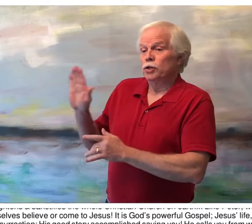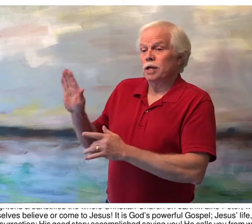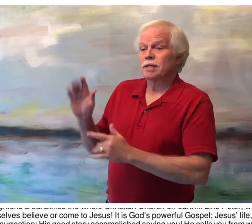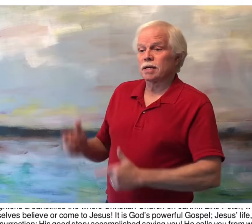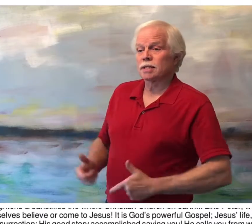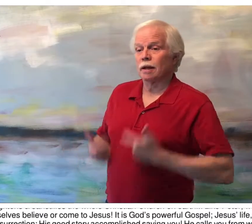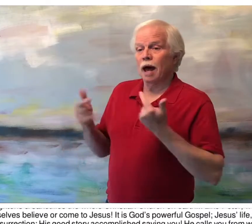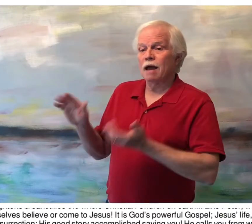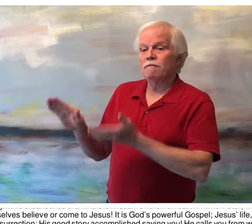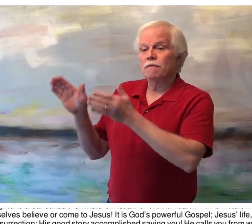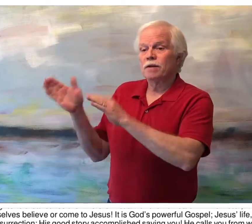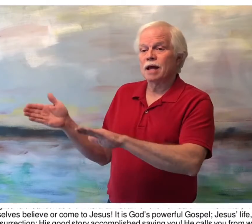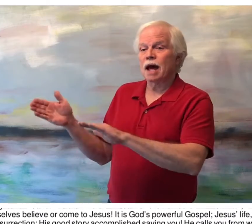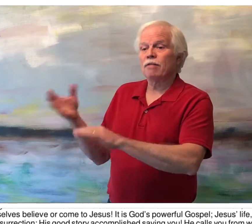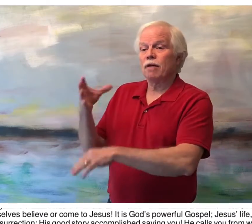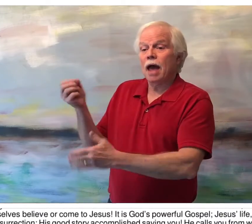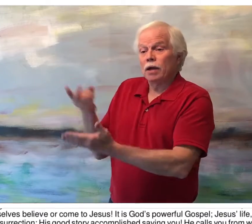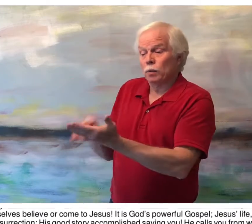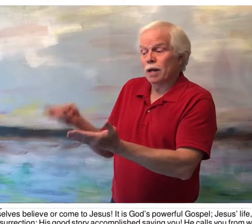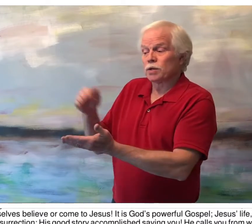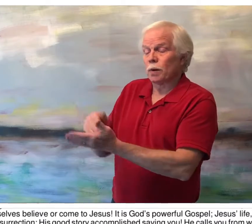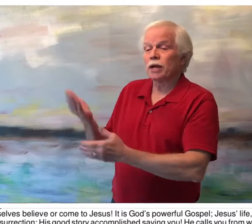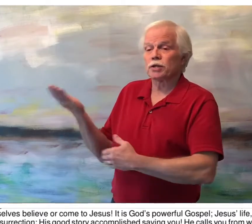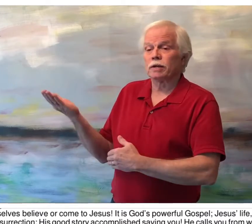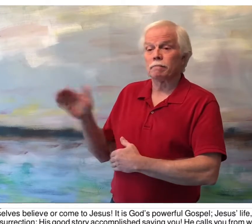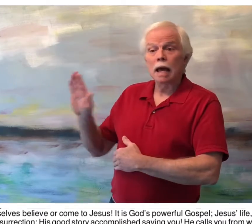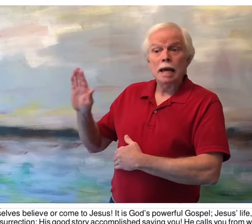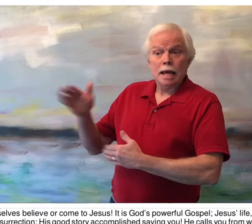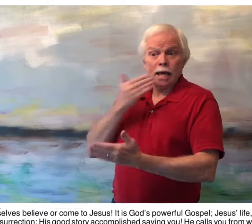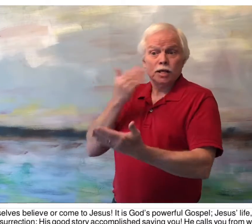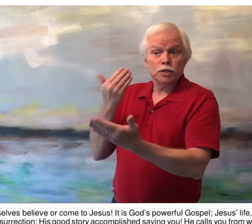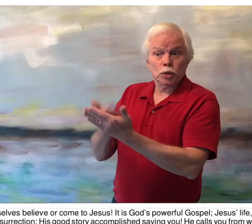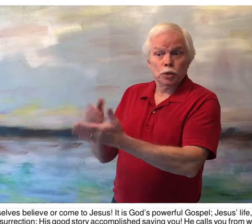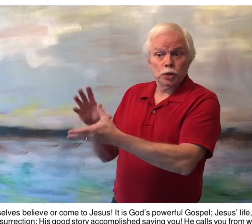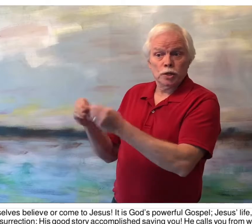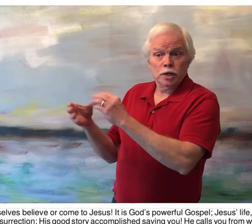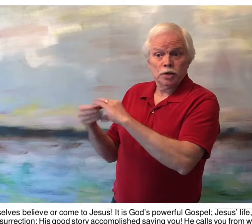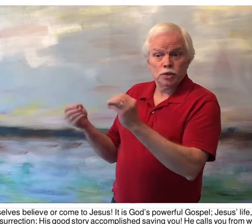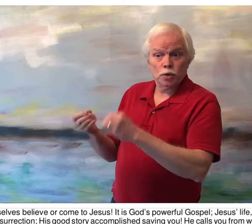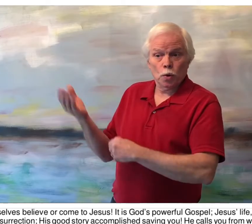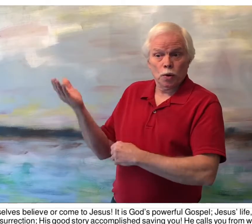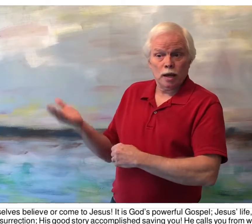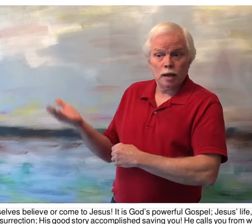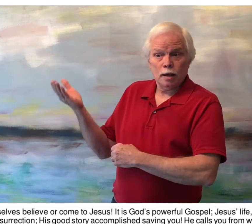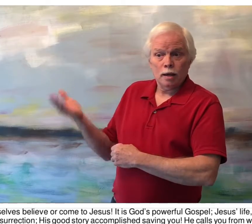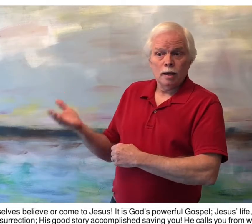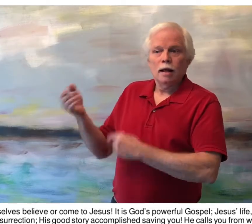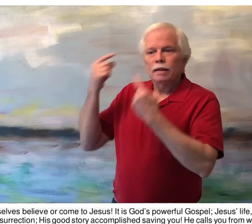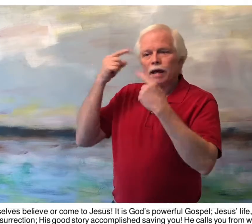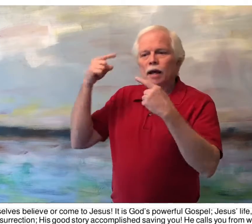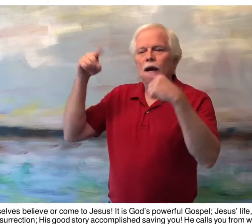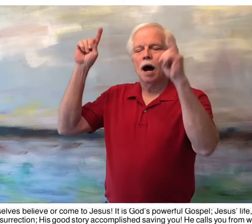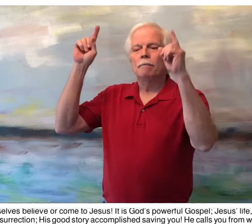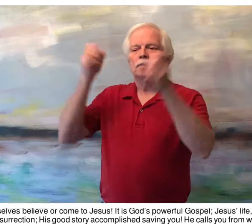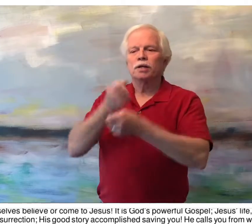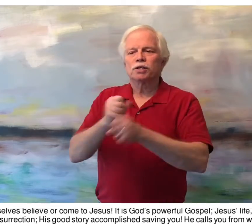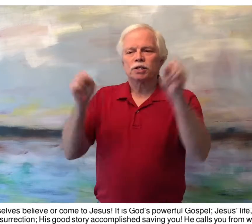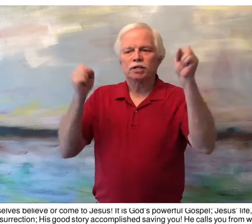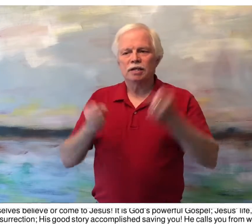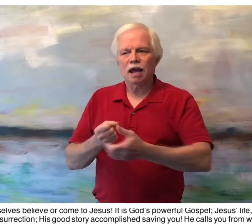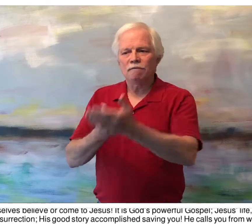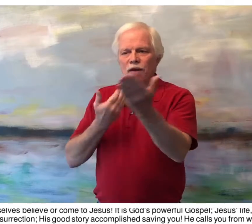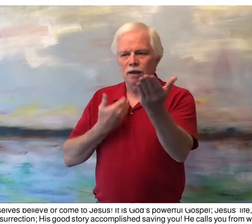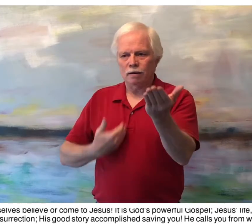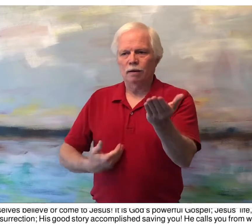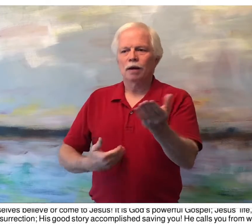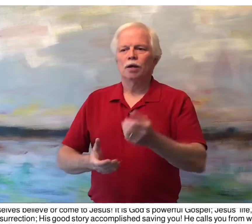Jesus' life, death, and resurrection. His good story that accomplished